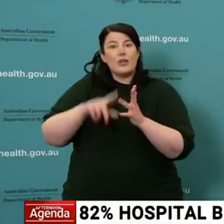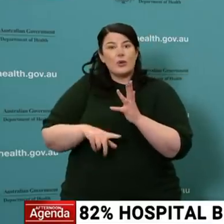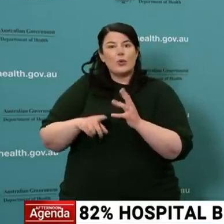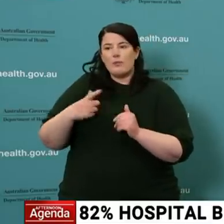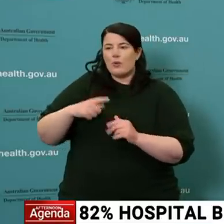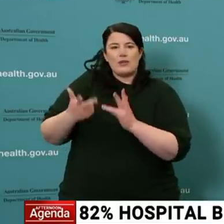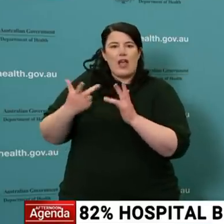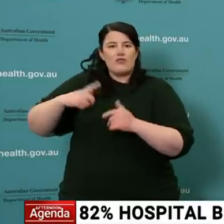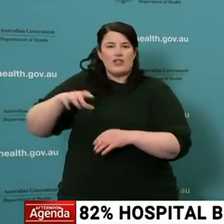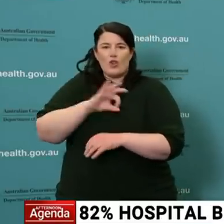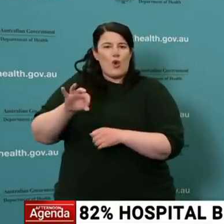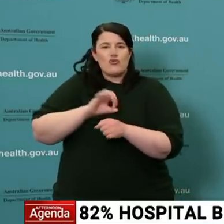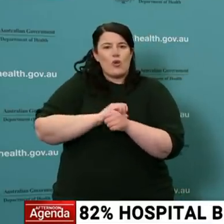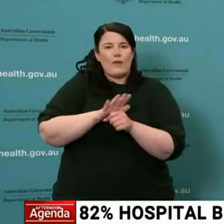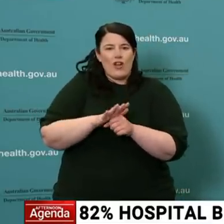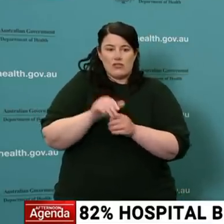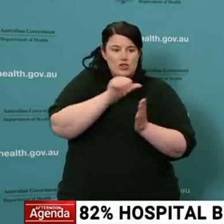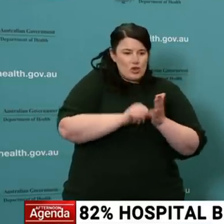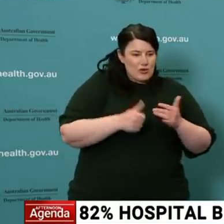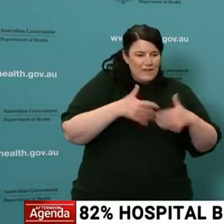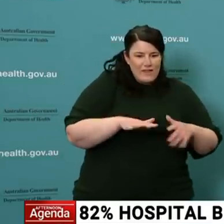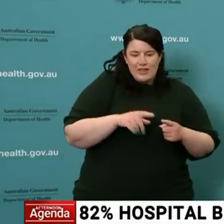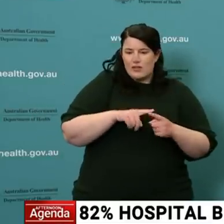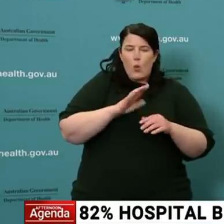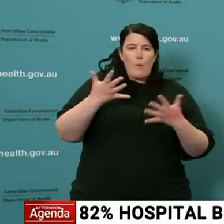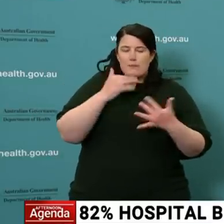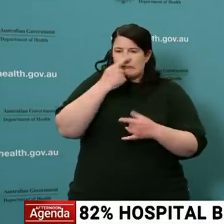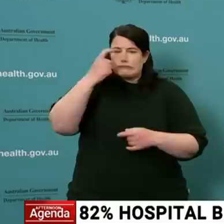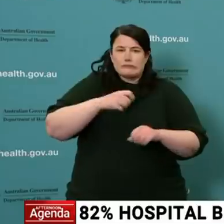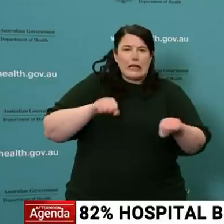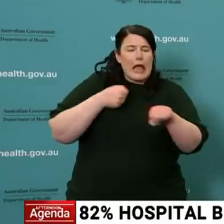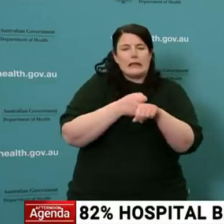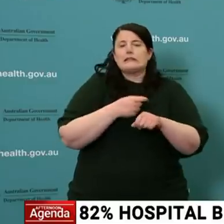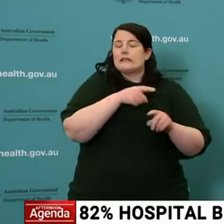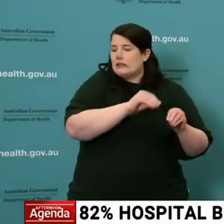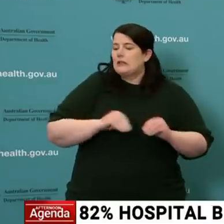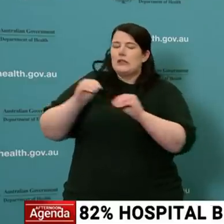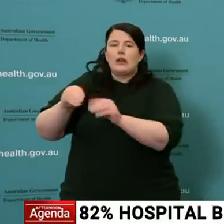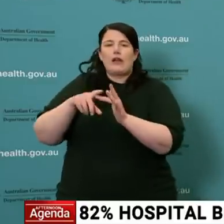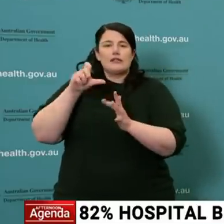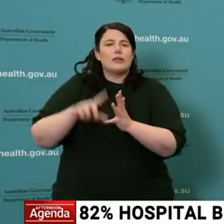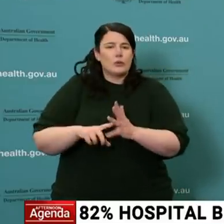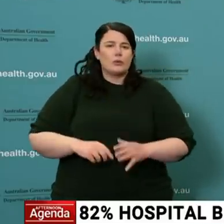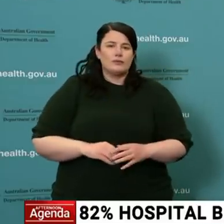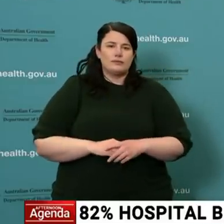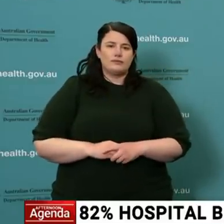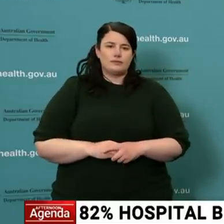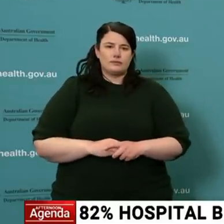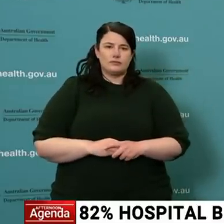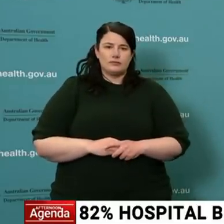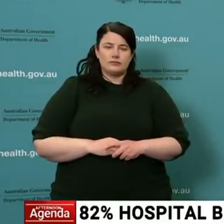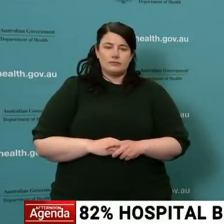in intensive care, post-operatively, trauma, other infections, and so on and so forth, suggesting that we do